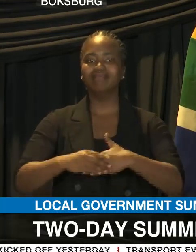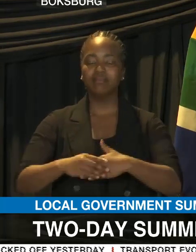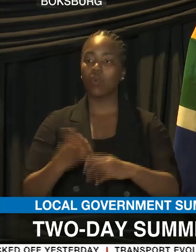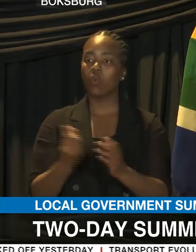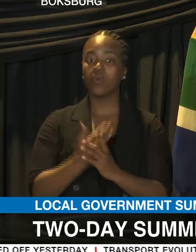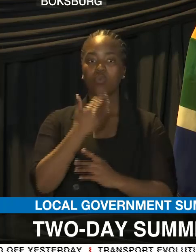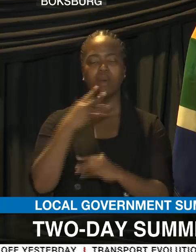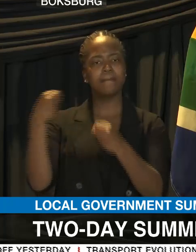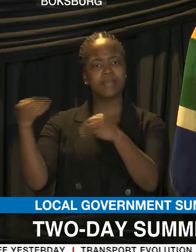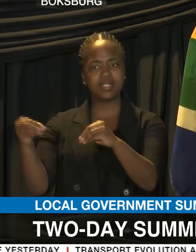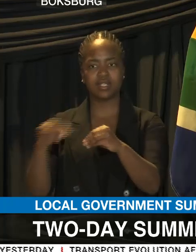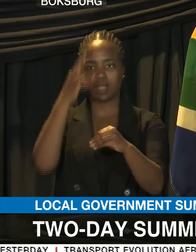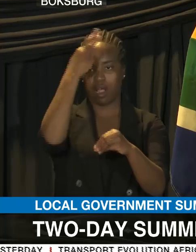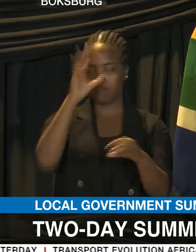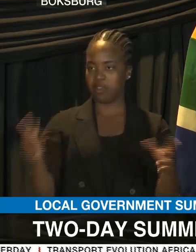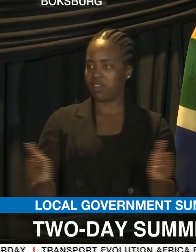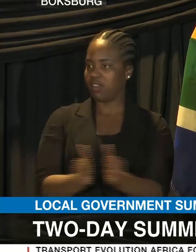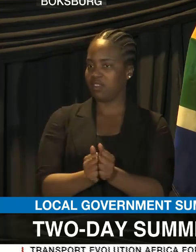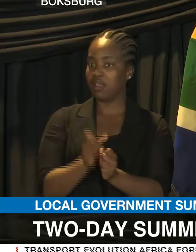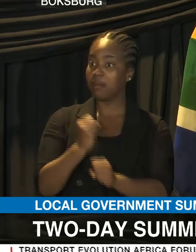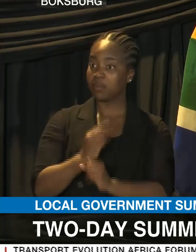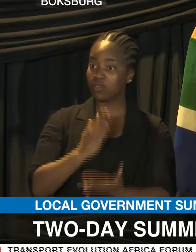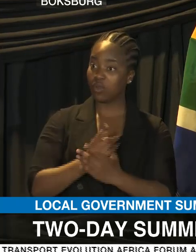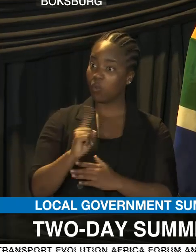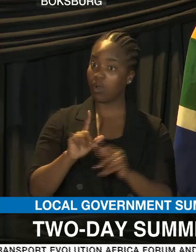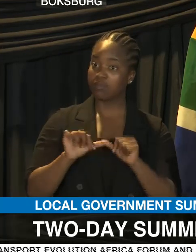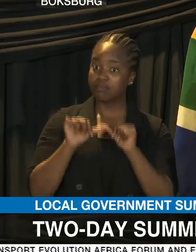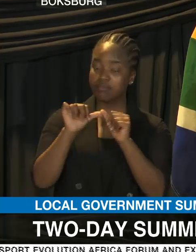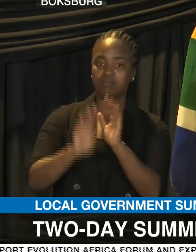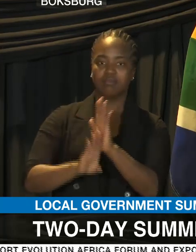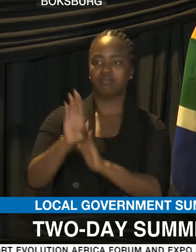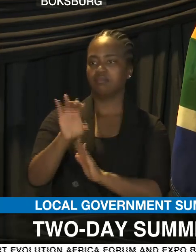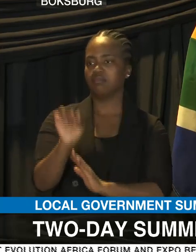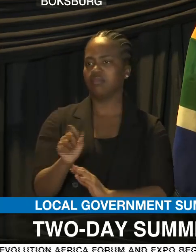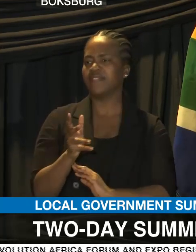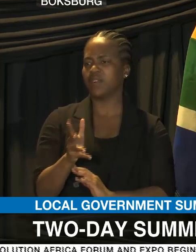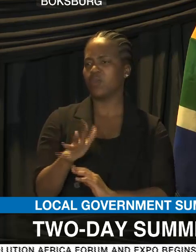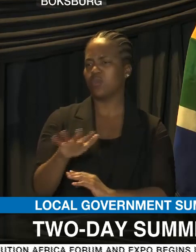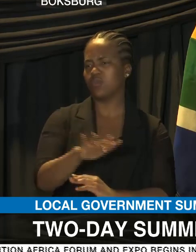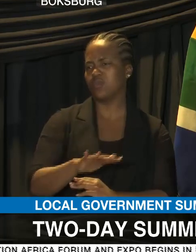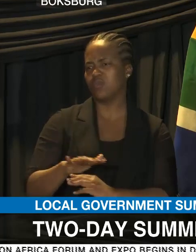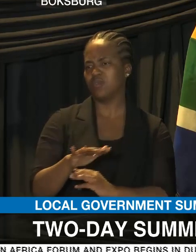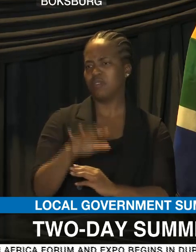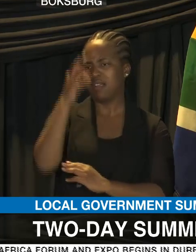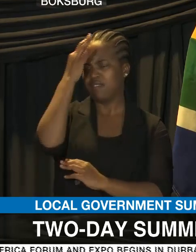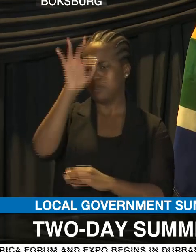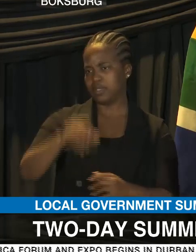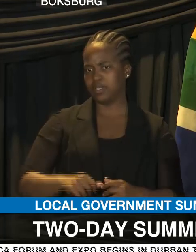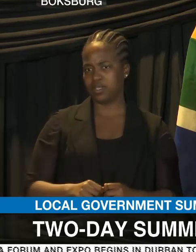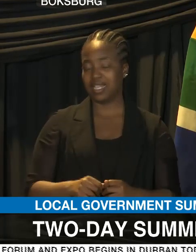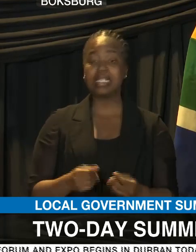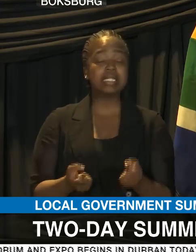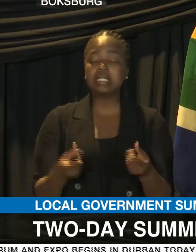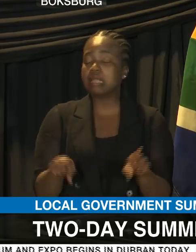sector can ensure continued growth for local government. That is precisely what happened